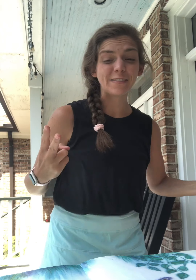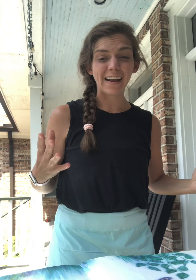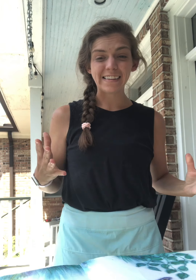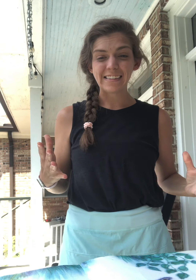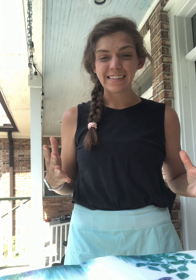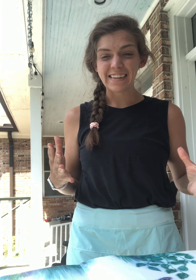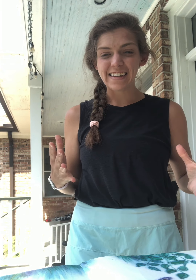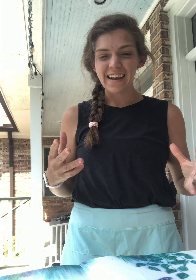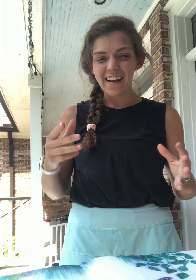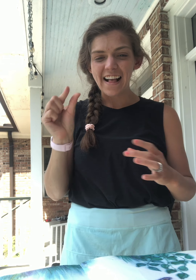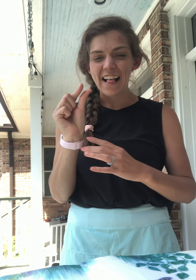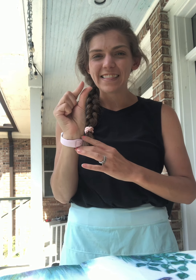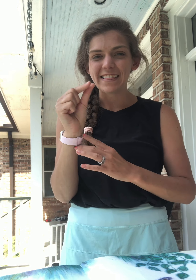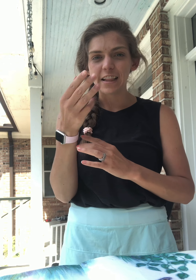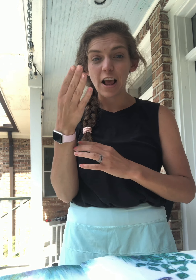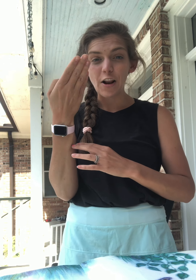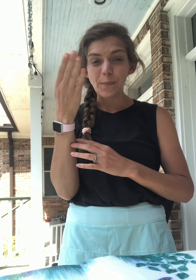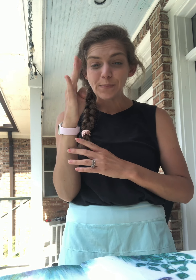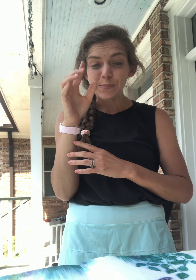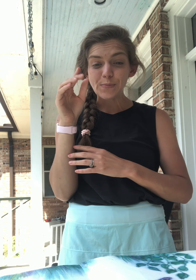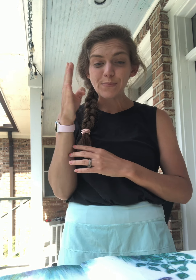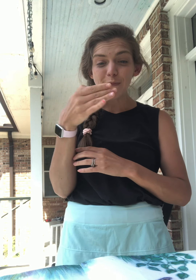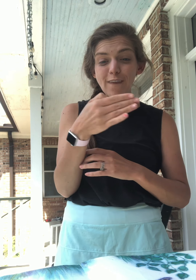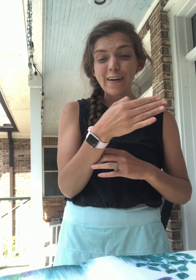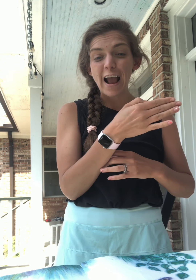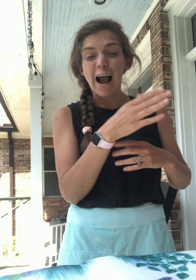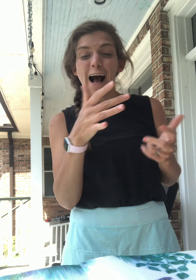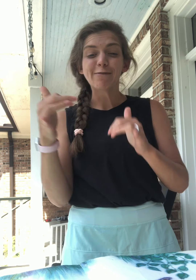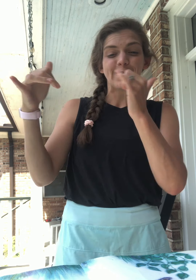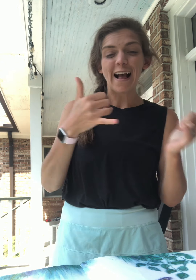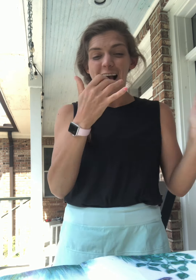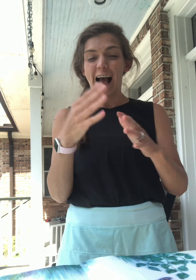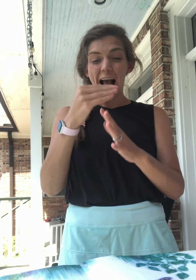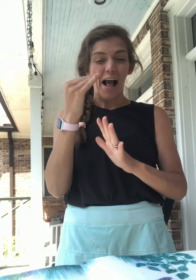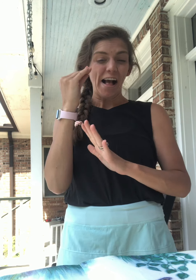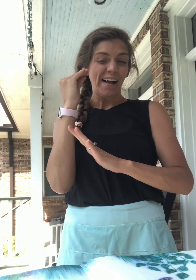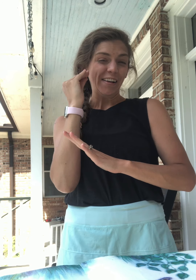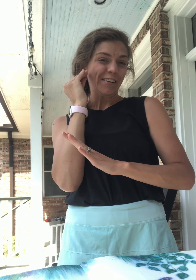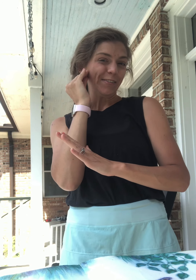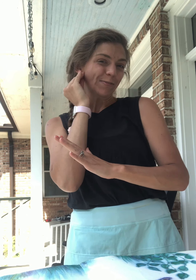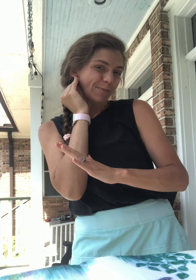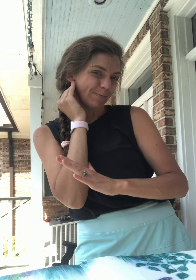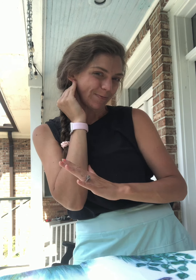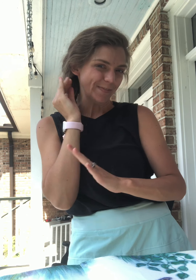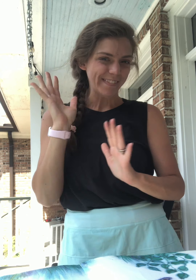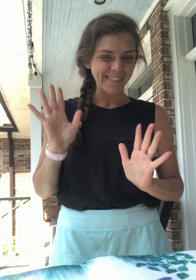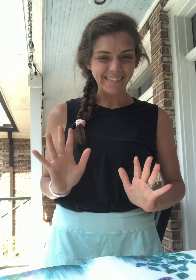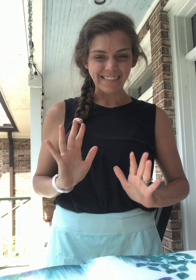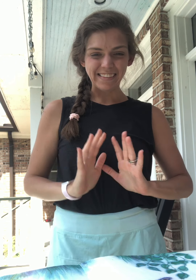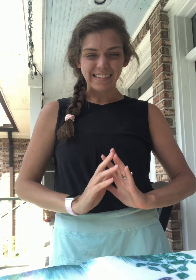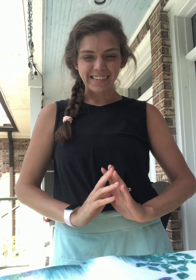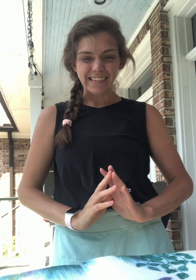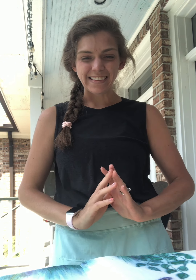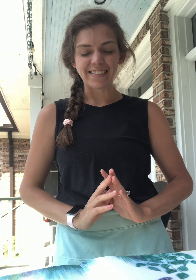very much! The little blue fish bubbled playfully as he tucked the shiny scale in among his blue